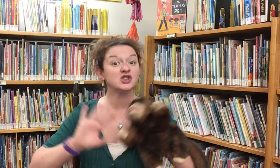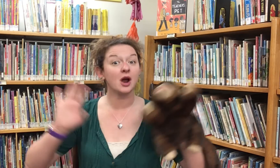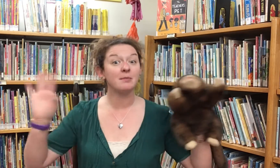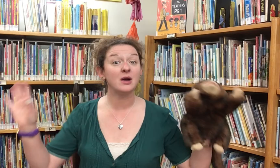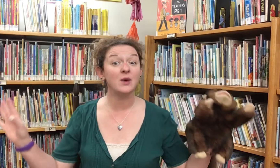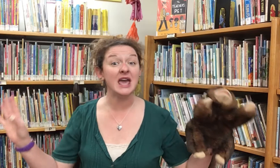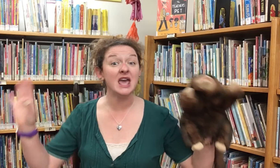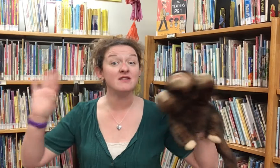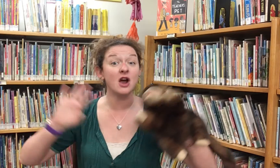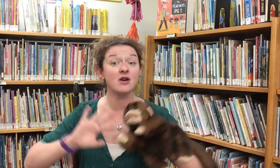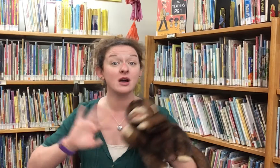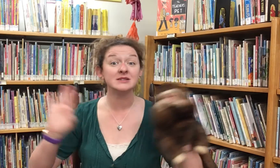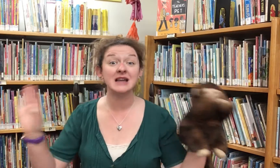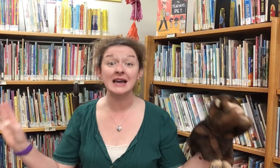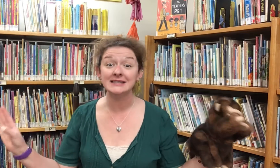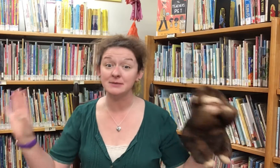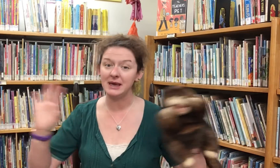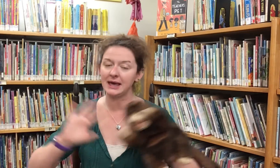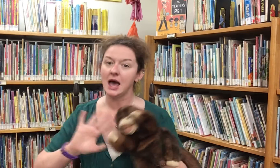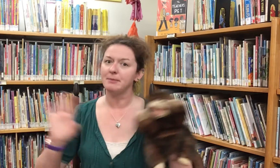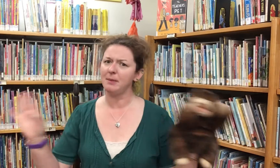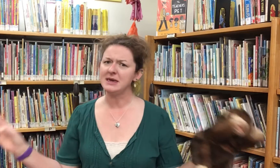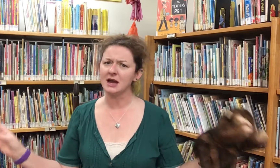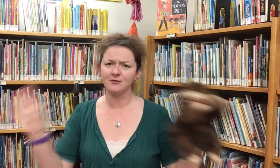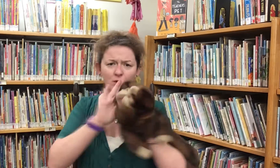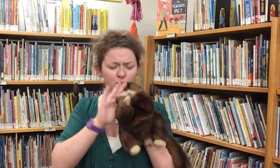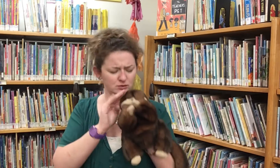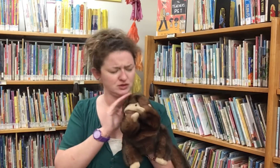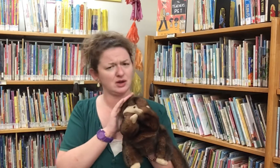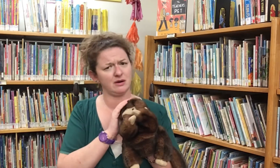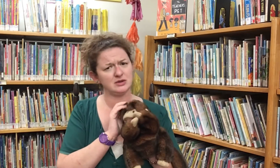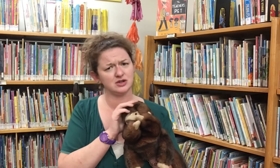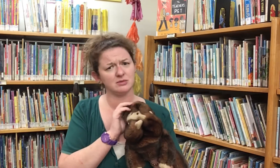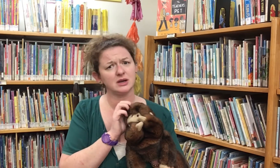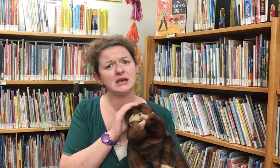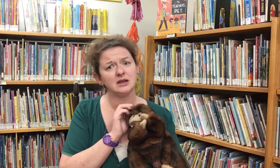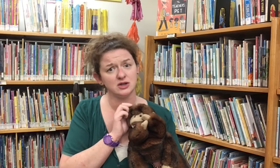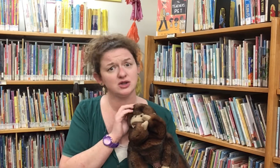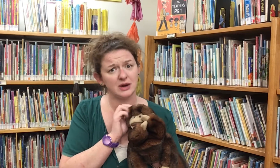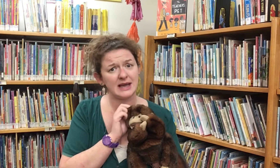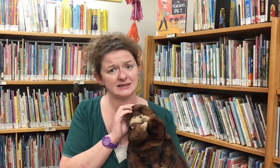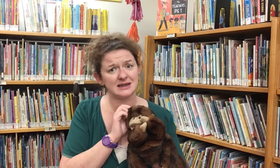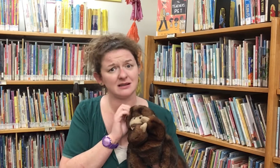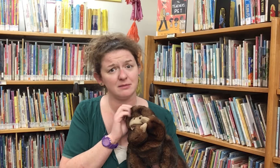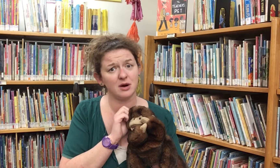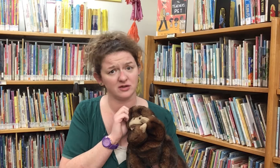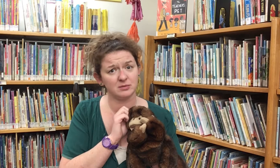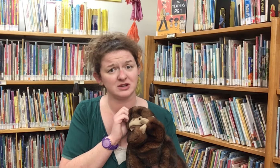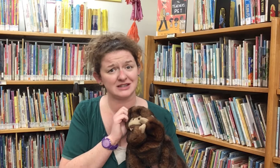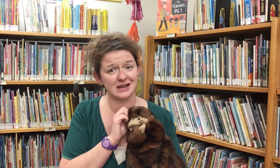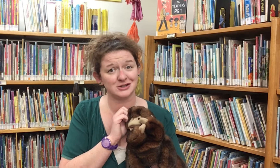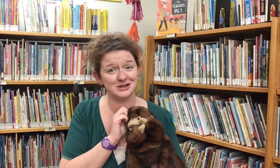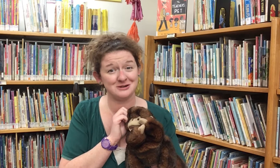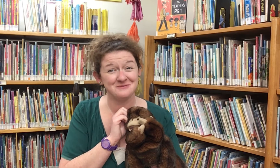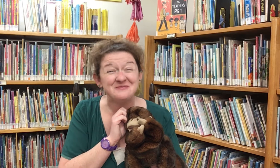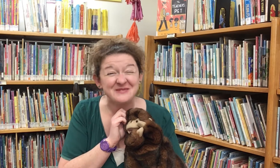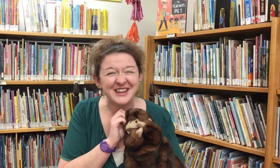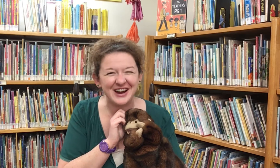by waving our arms nice and big, but be careful. Oh, sorry, Mr. Monkey. Don't accidentally bonk the person next to you. Are you